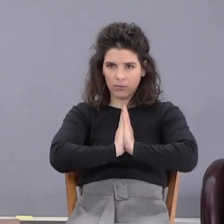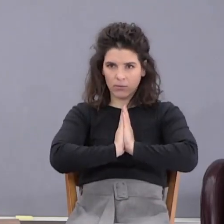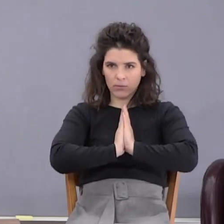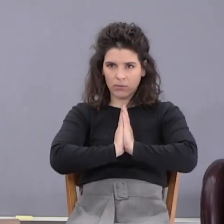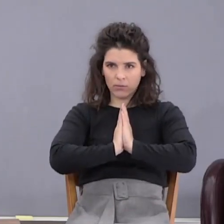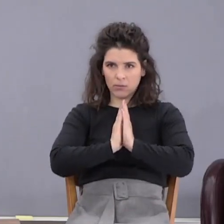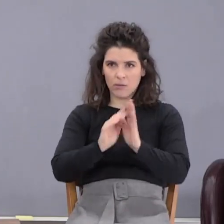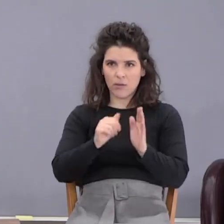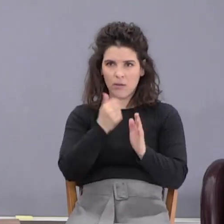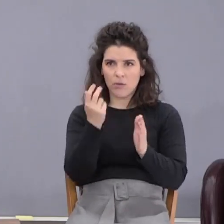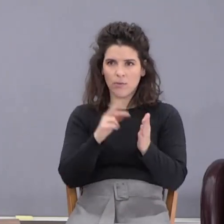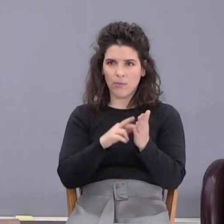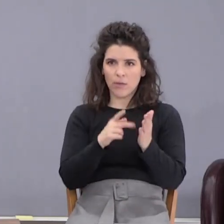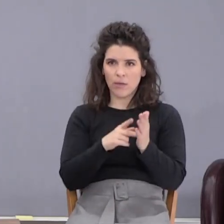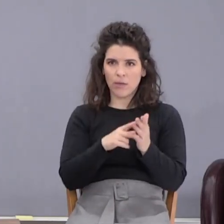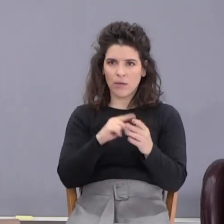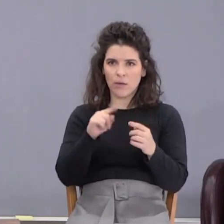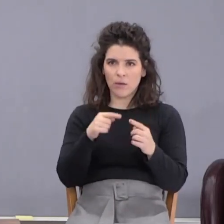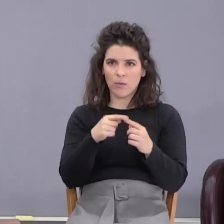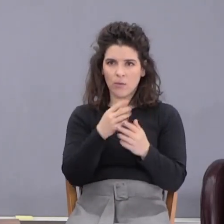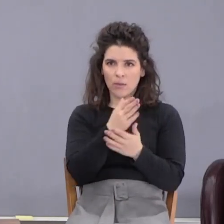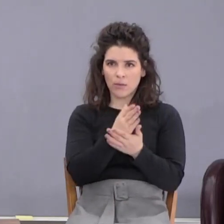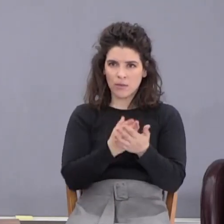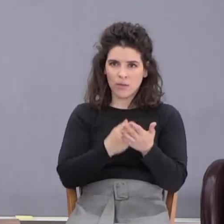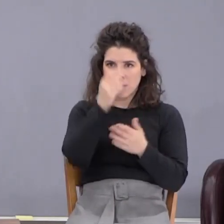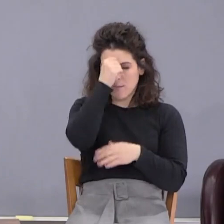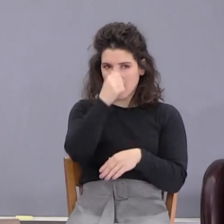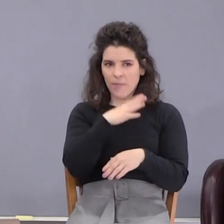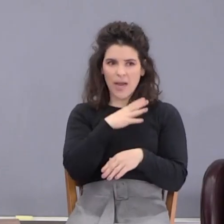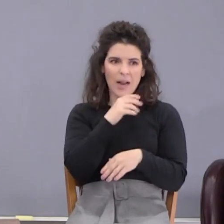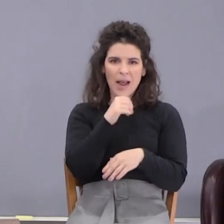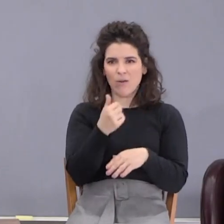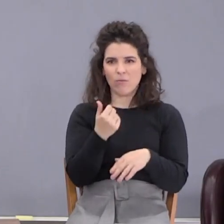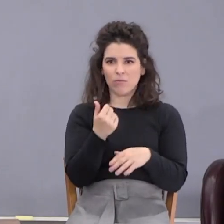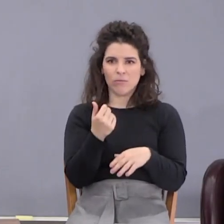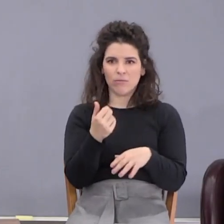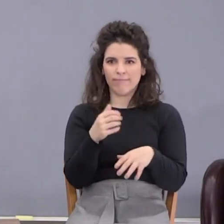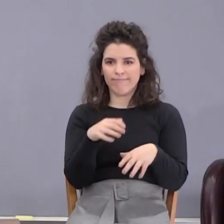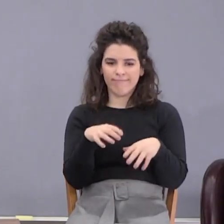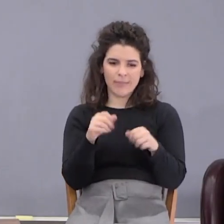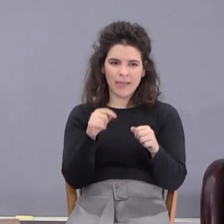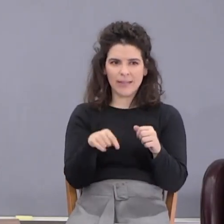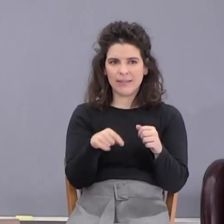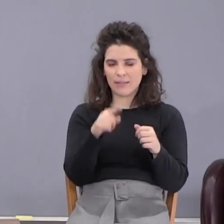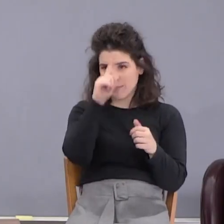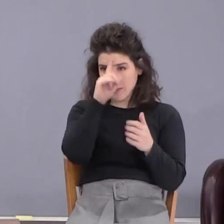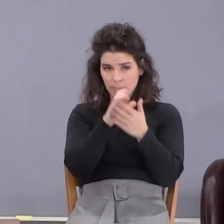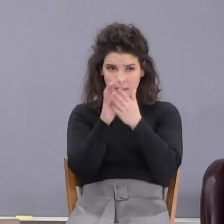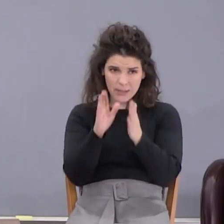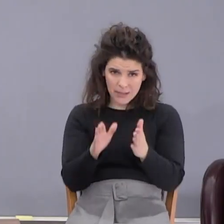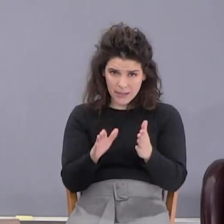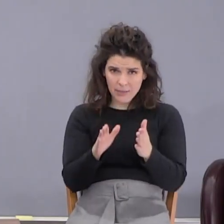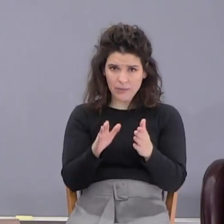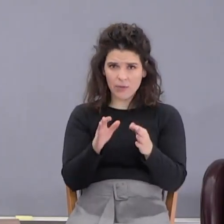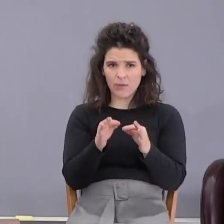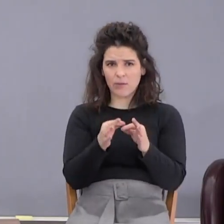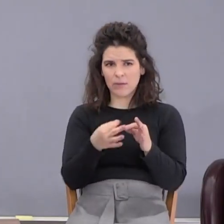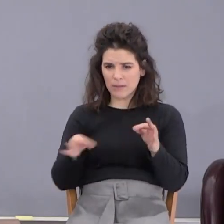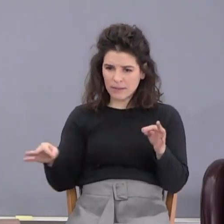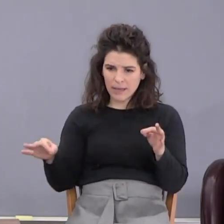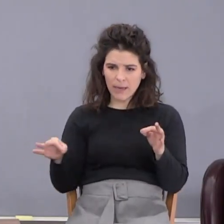other words, when some man, I don't take this to be a believer, the